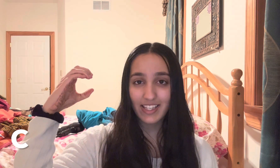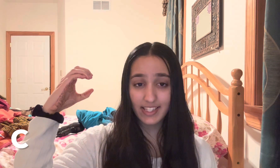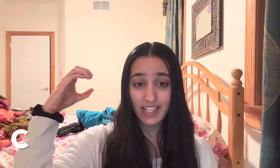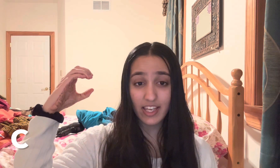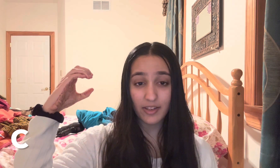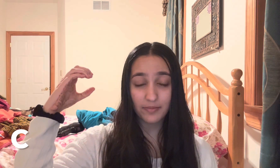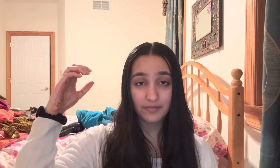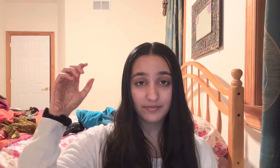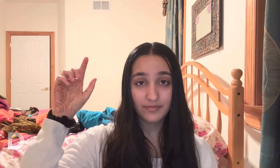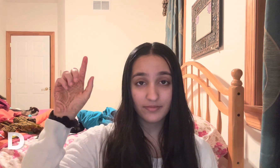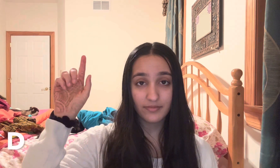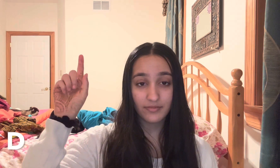C,